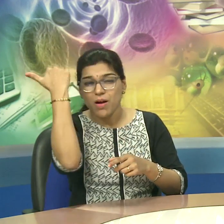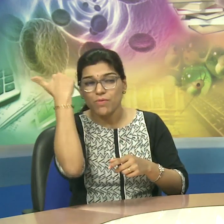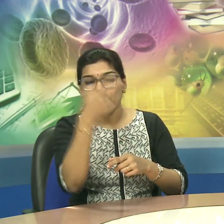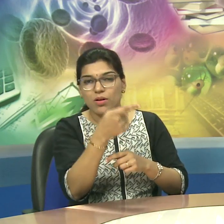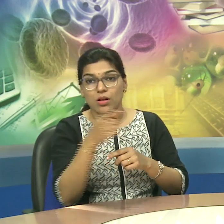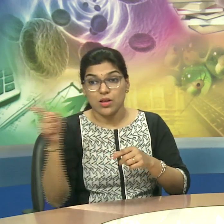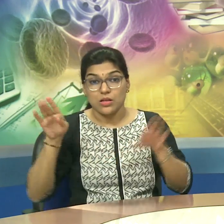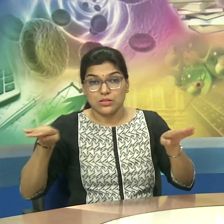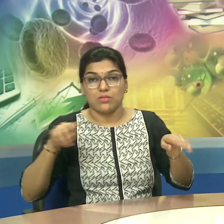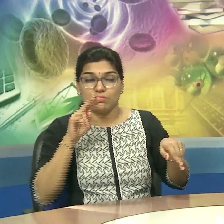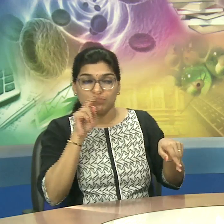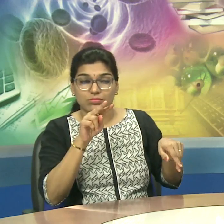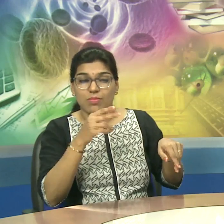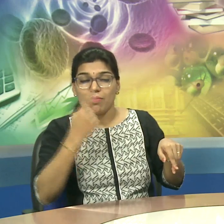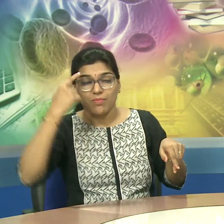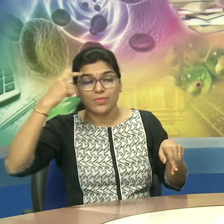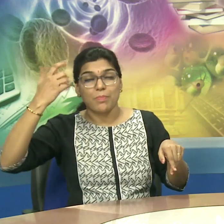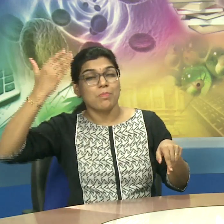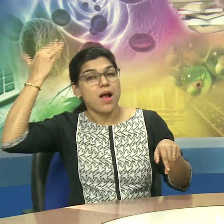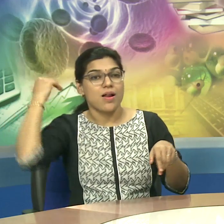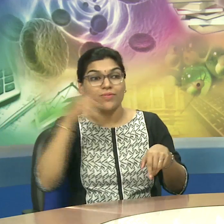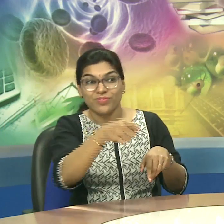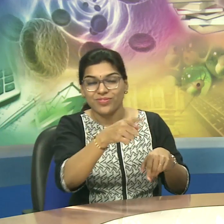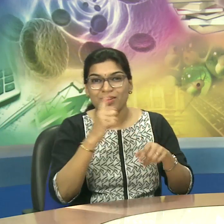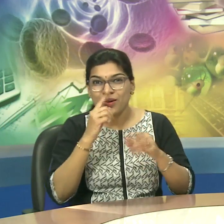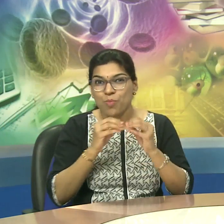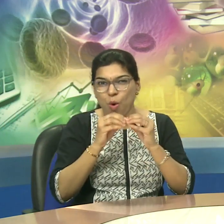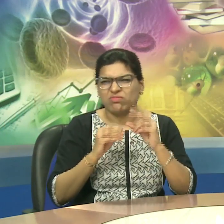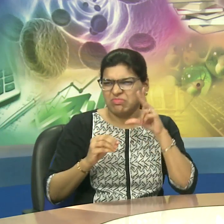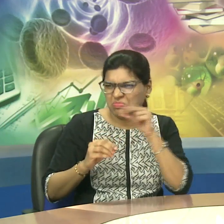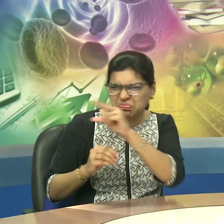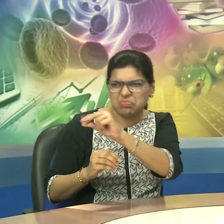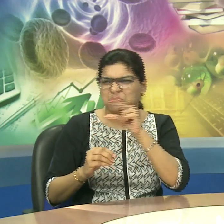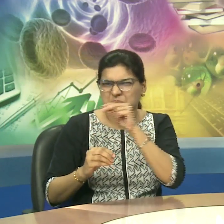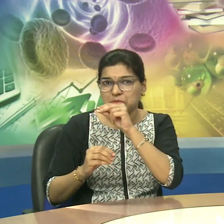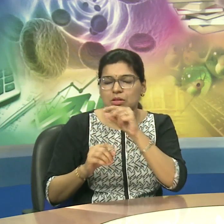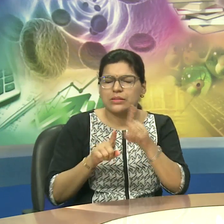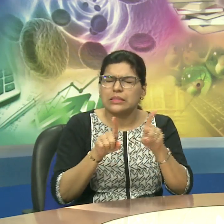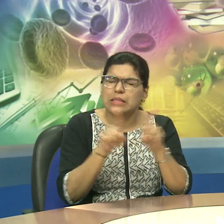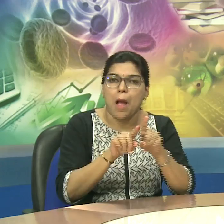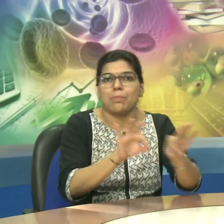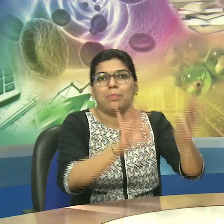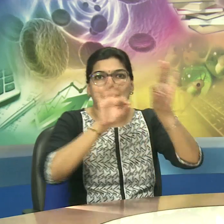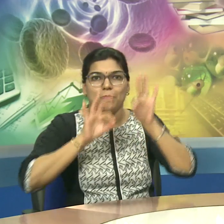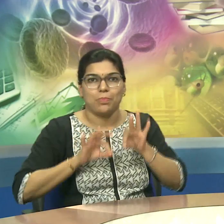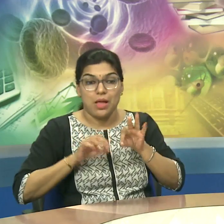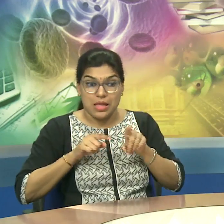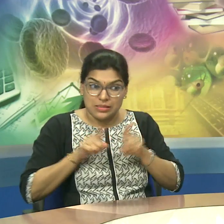saying, just like my aunt used to tell the parrot, "You are no beauty, you